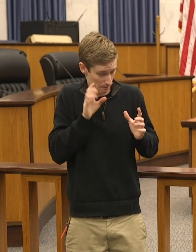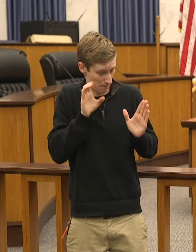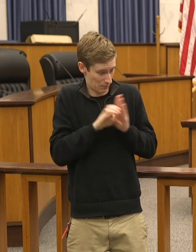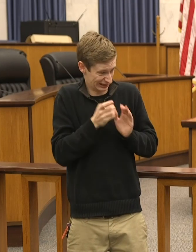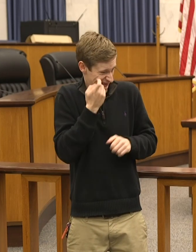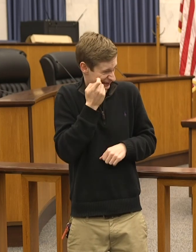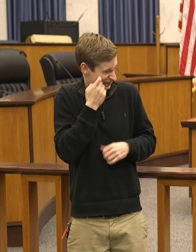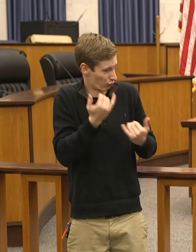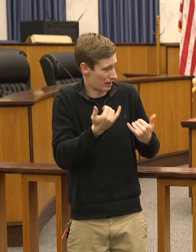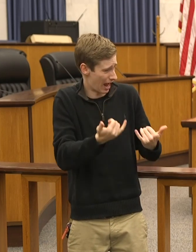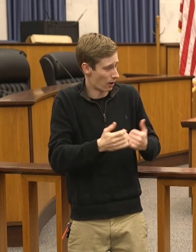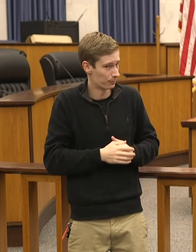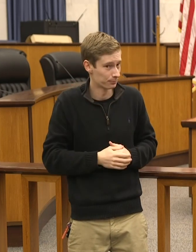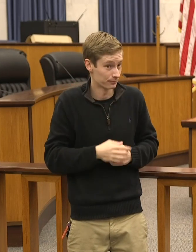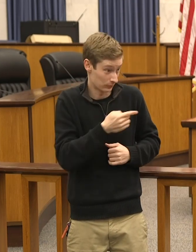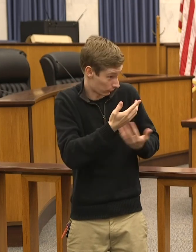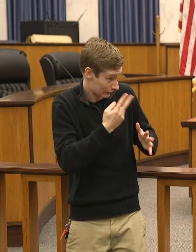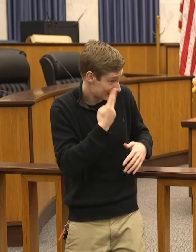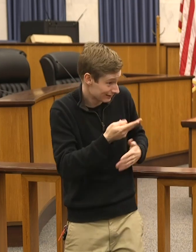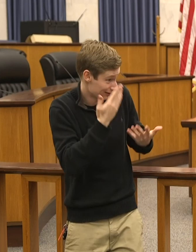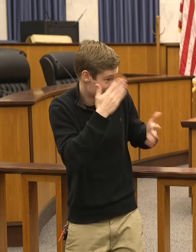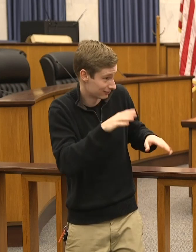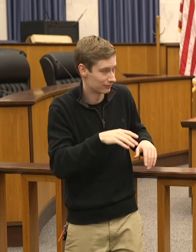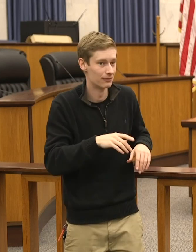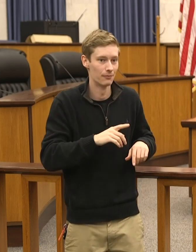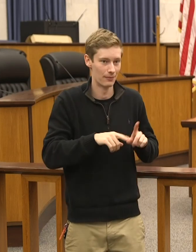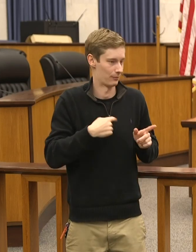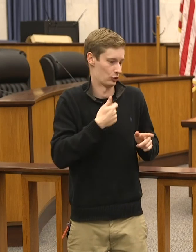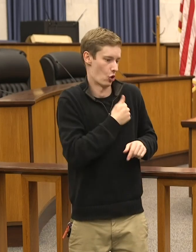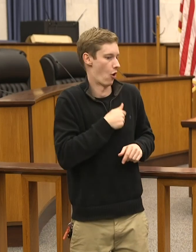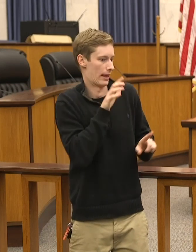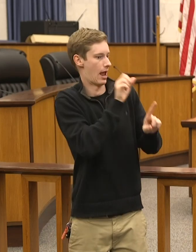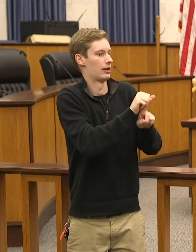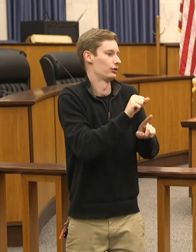we've just kind of seen a photo of it right now. Now you're catching me off guard a little bit here. You know,